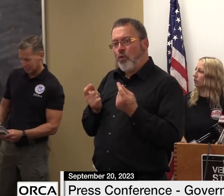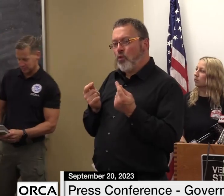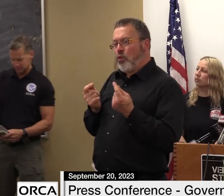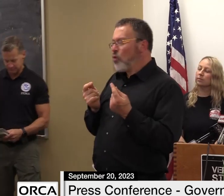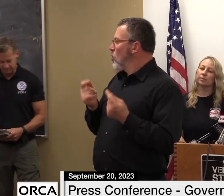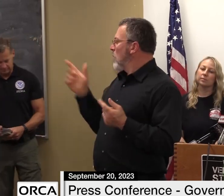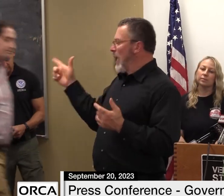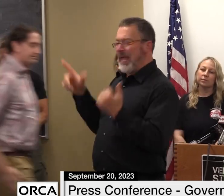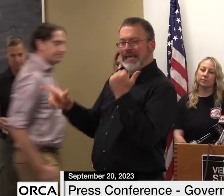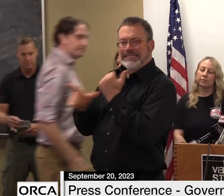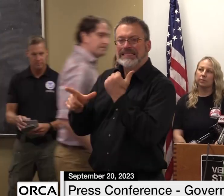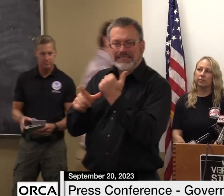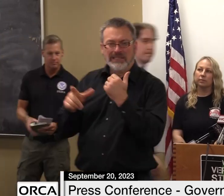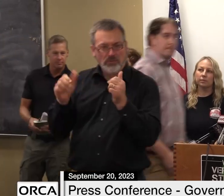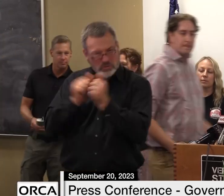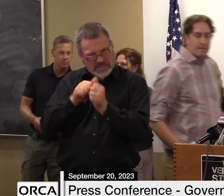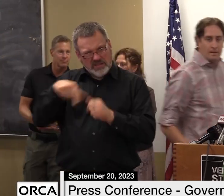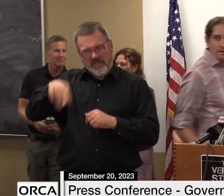thanks.